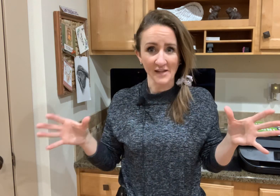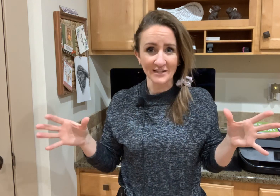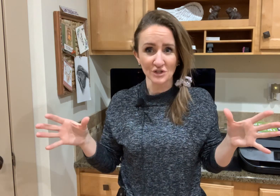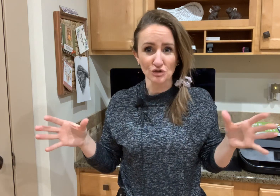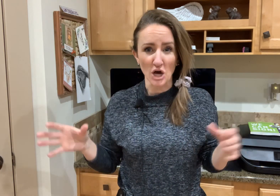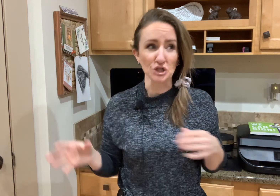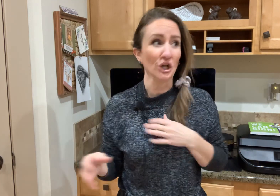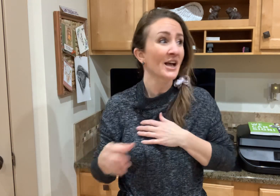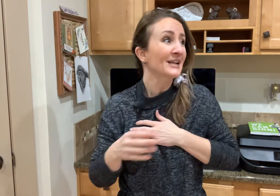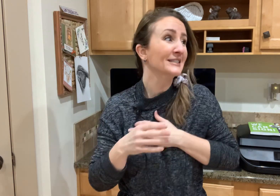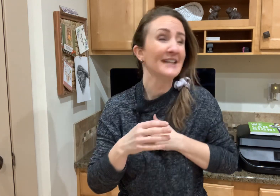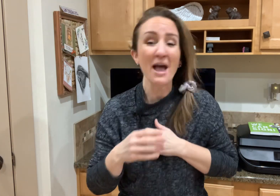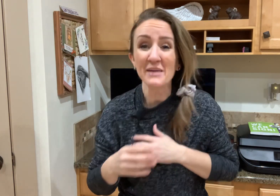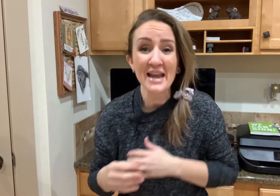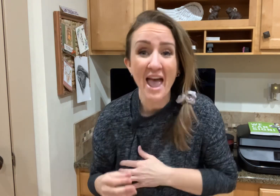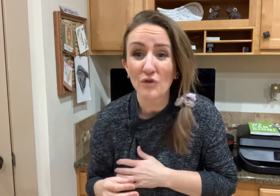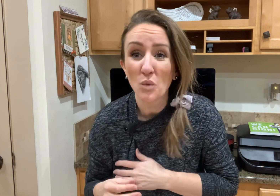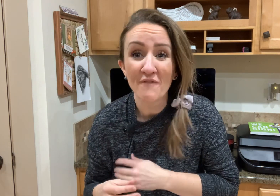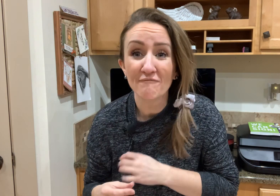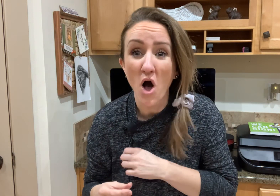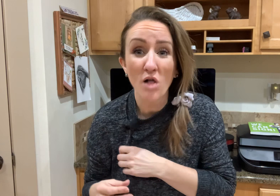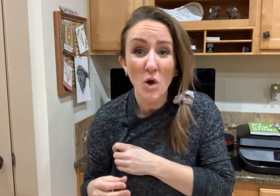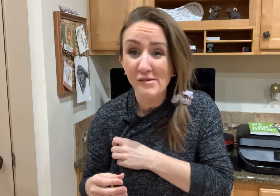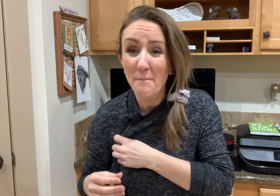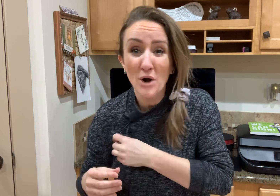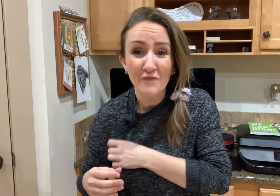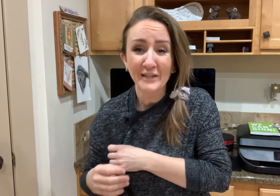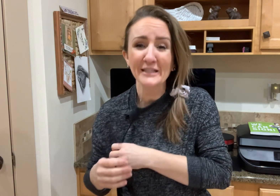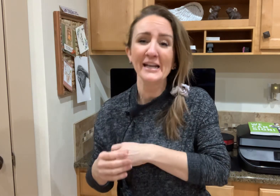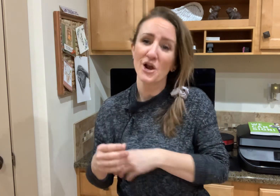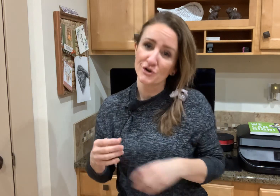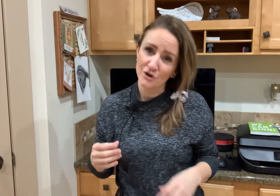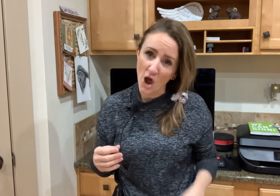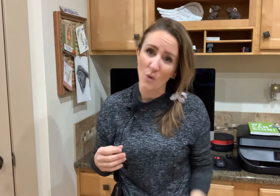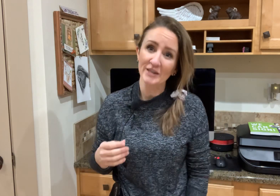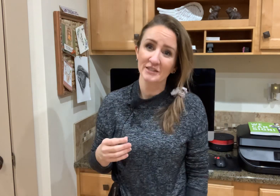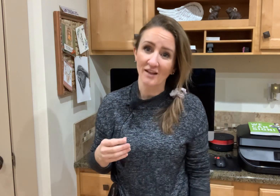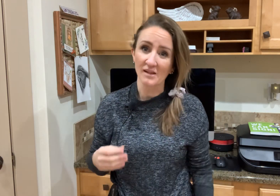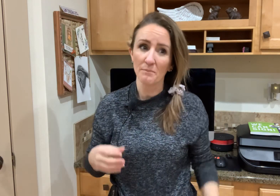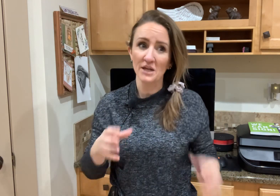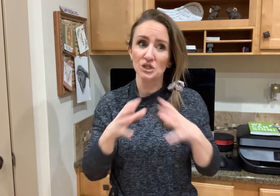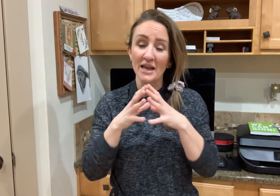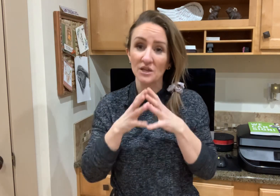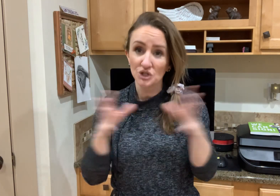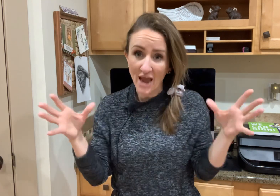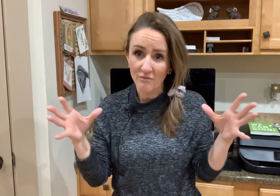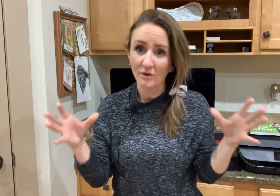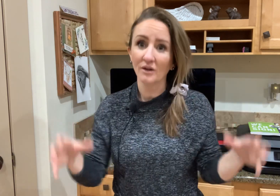sentence structure. Does that mean everyone follows it perfectly? No, it doesn't. But in general,